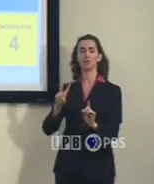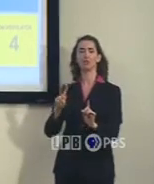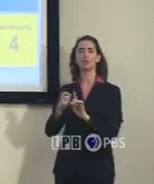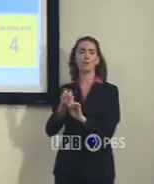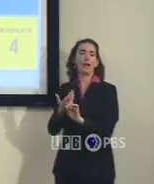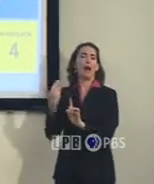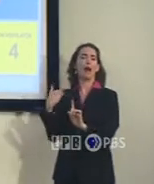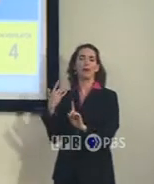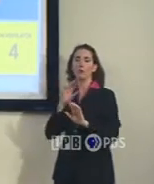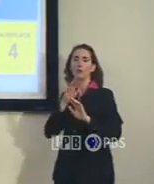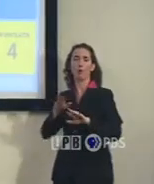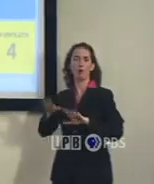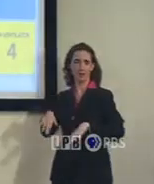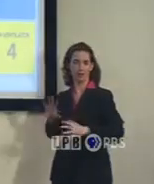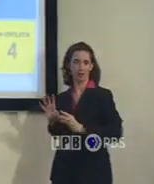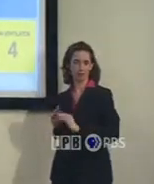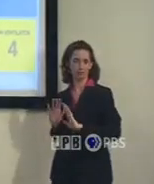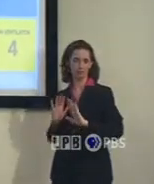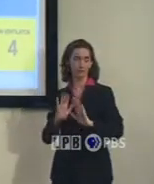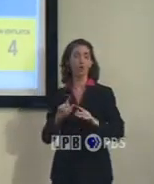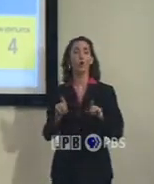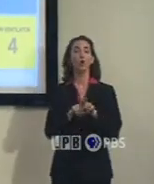And we are also reporting